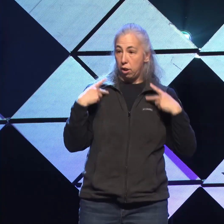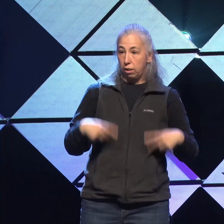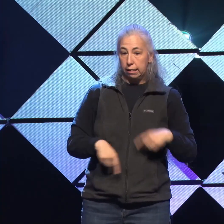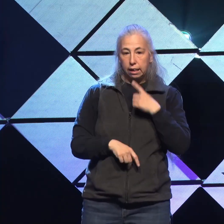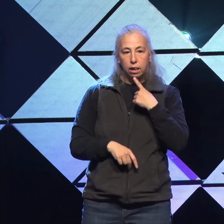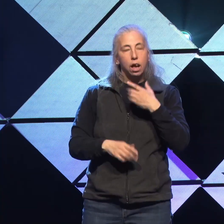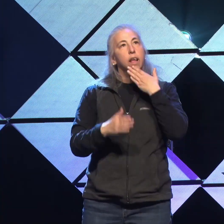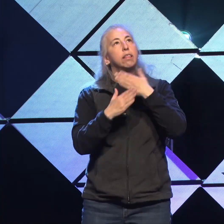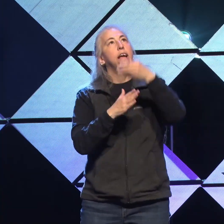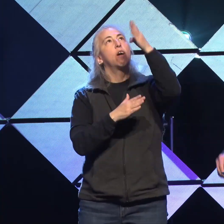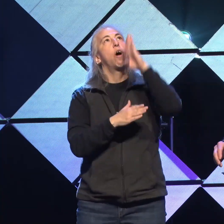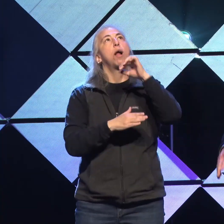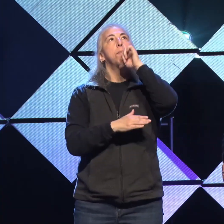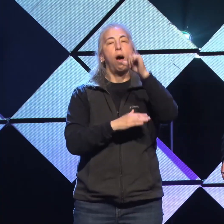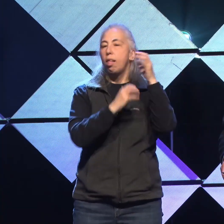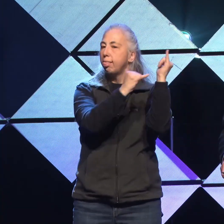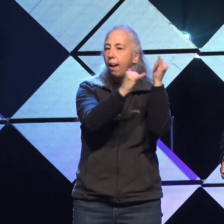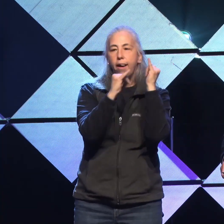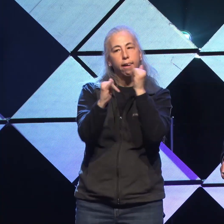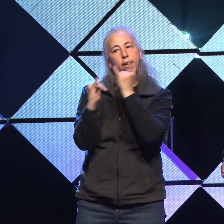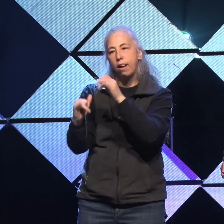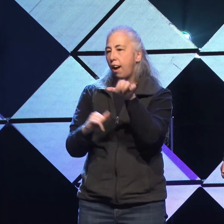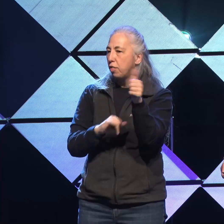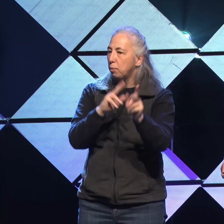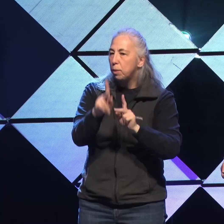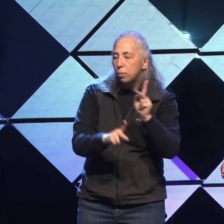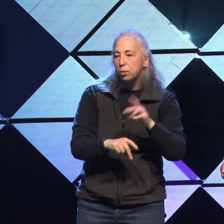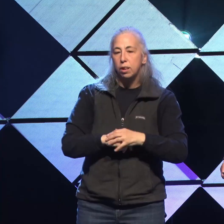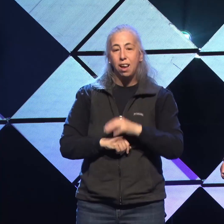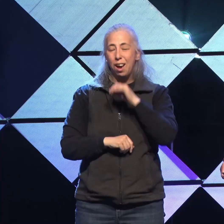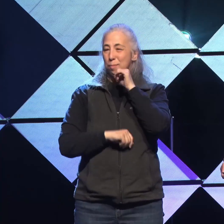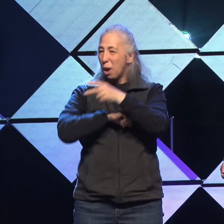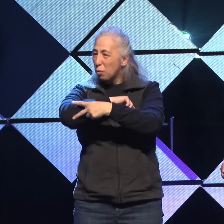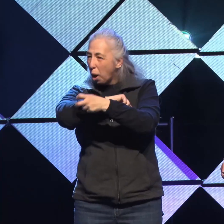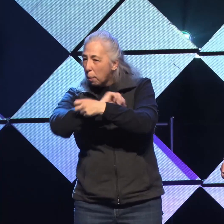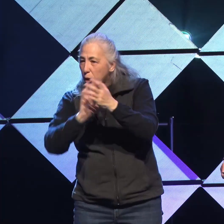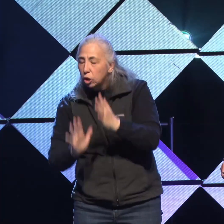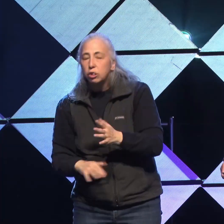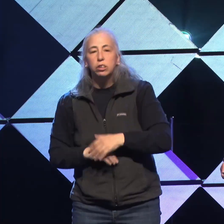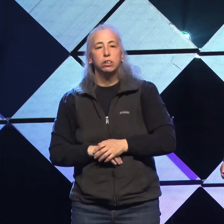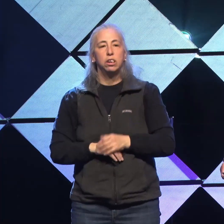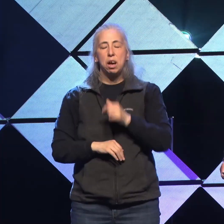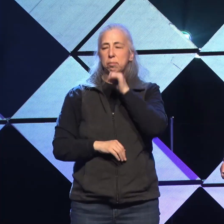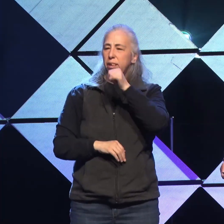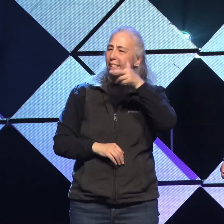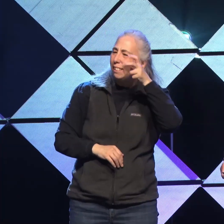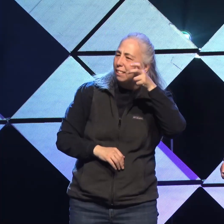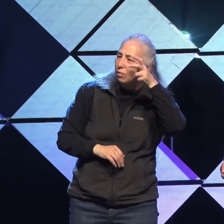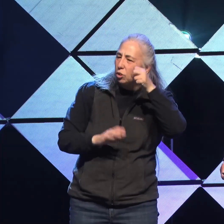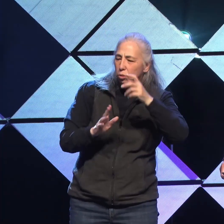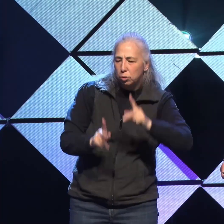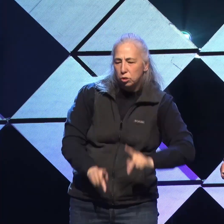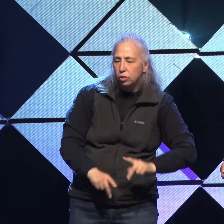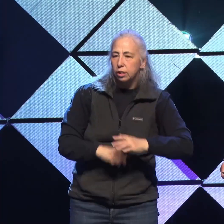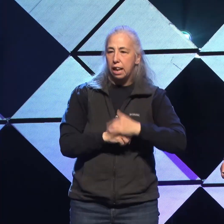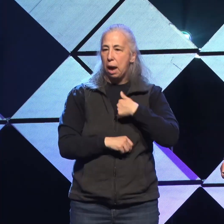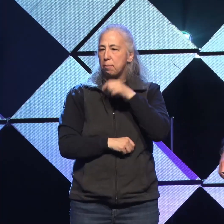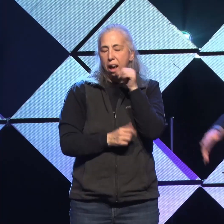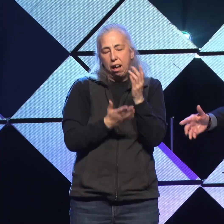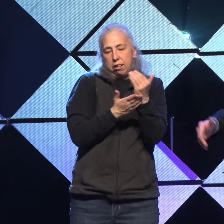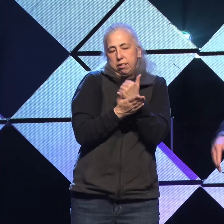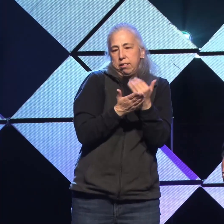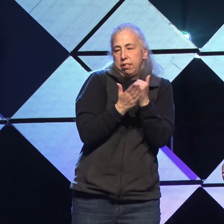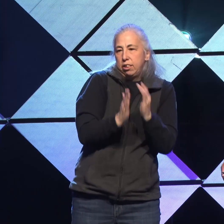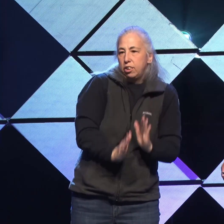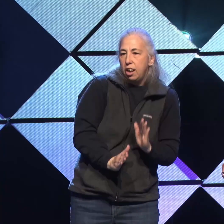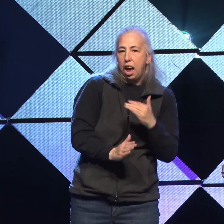people. Thank you I'm not a robber. I don't steal. I'm not an evildoer. I'm not an adulterer. I'm not